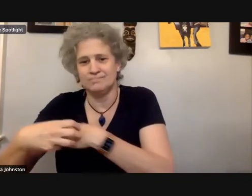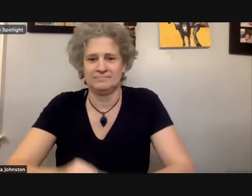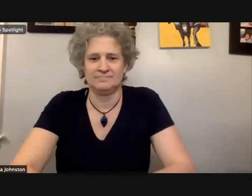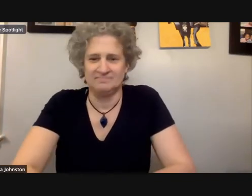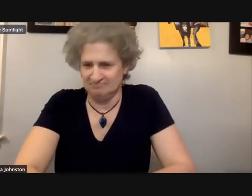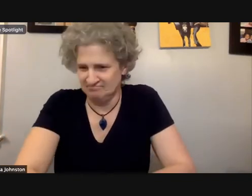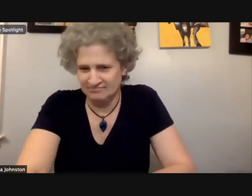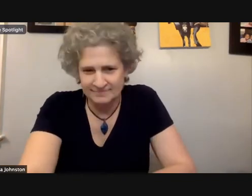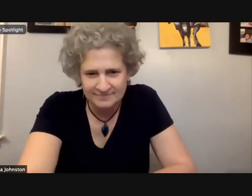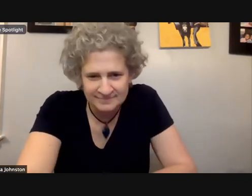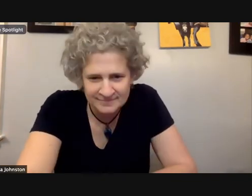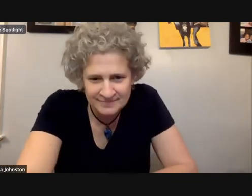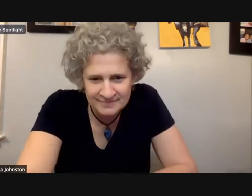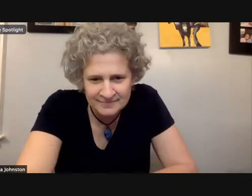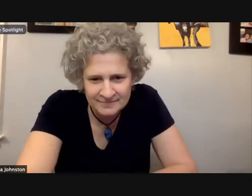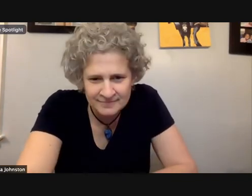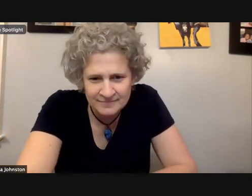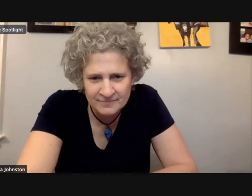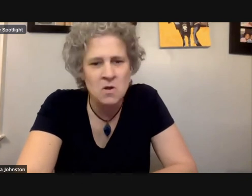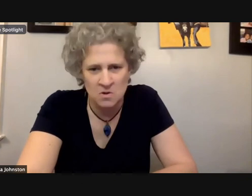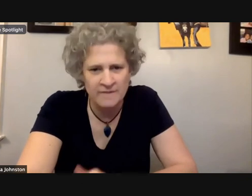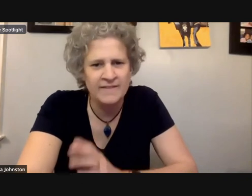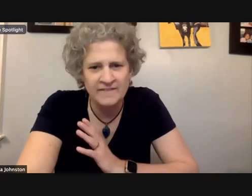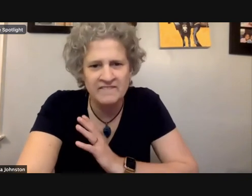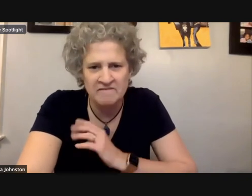You fall, you break your knee.